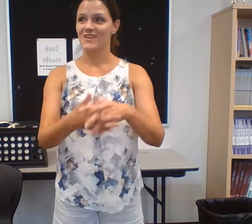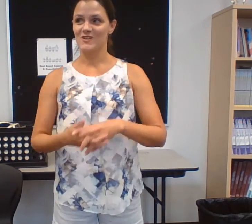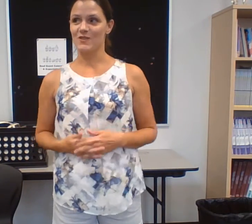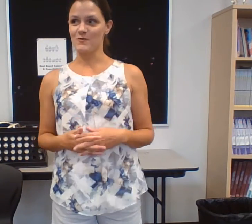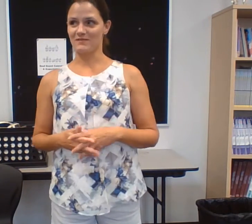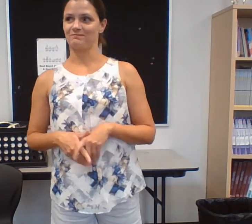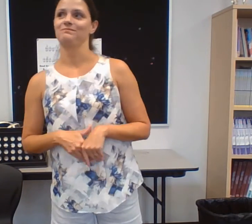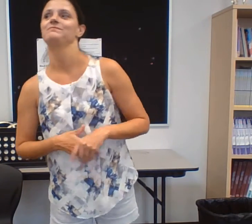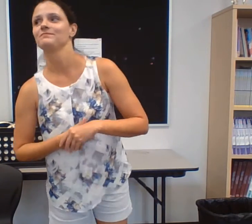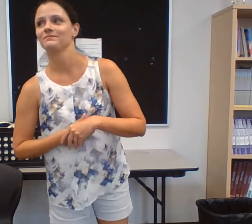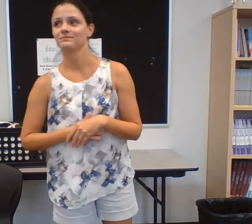Another one.